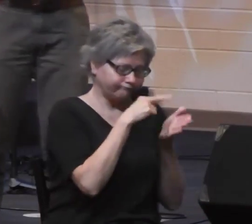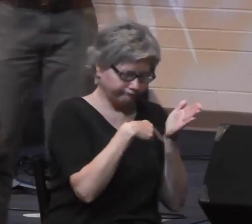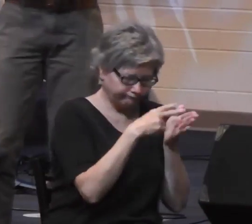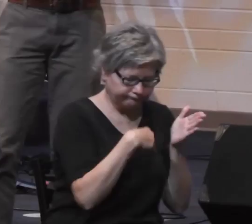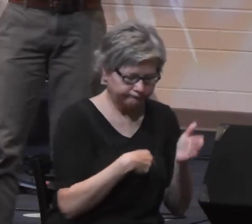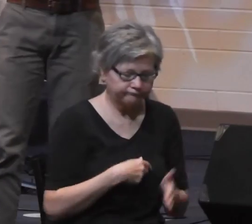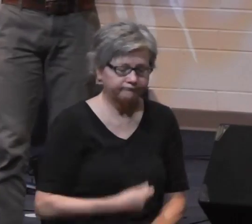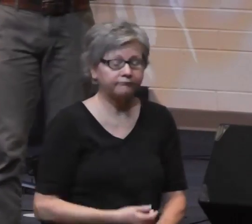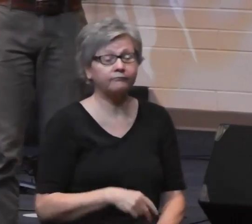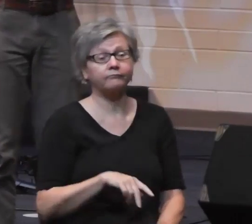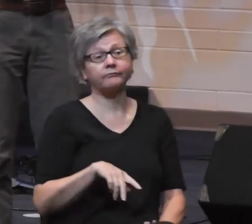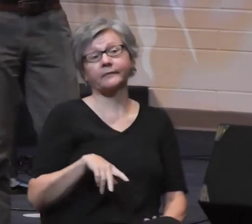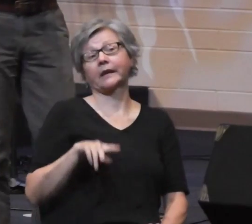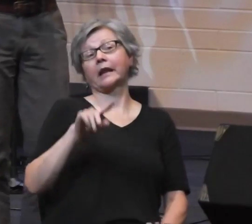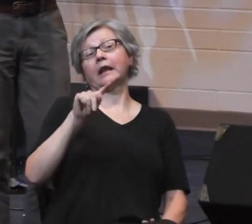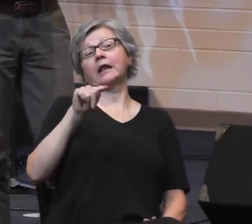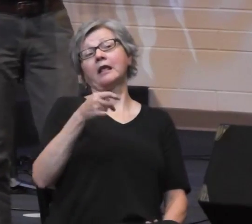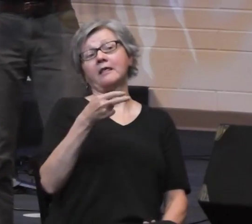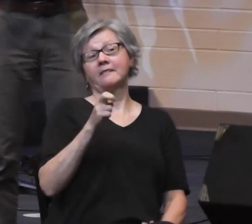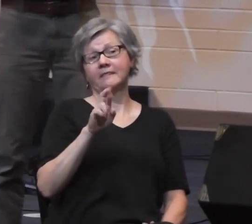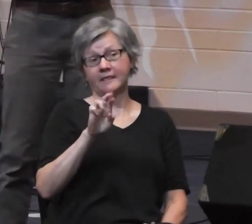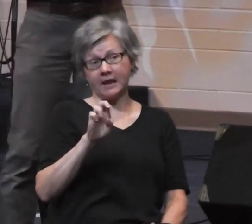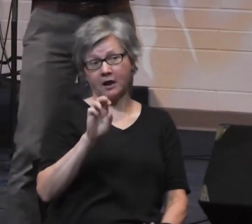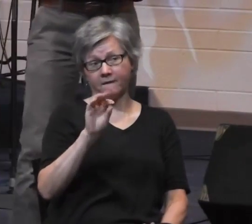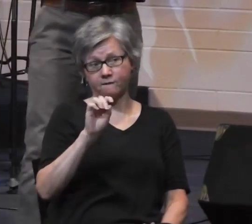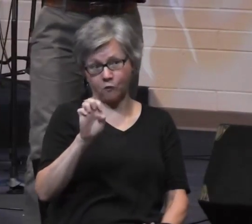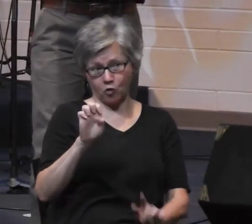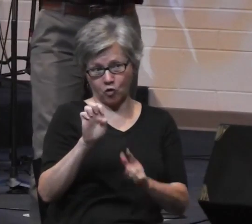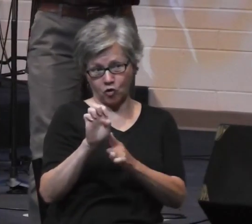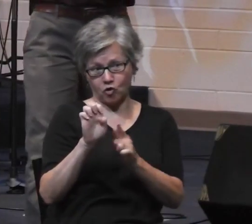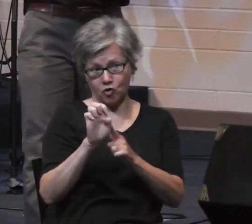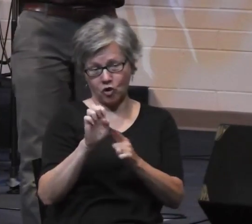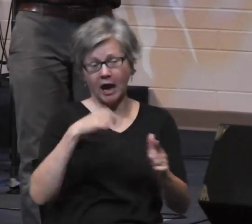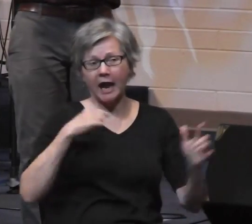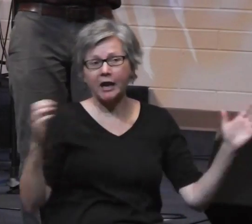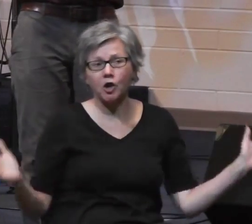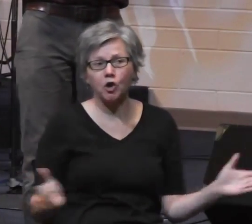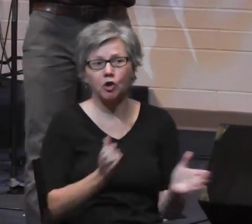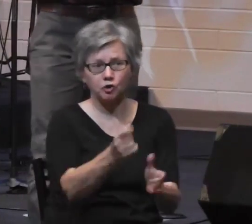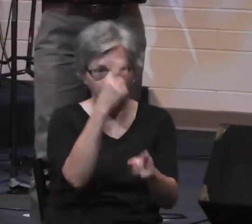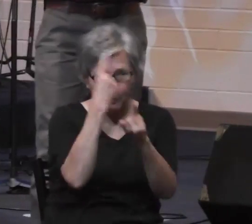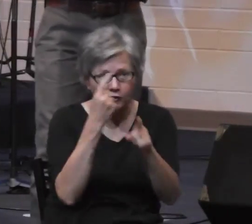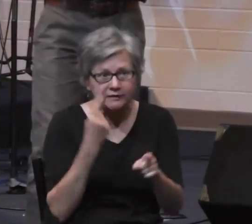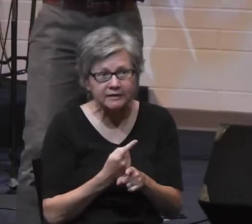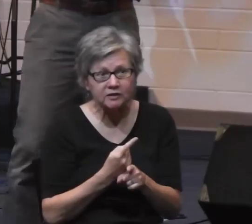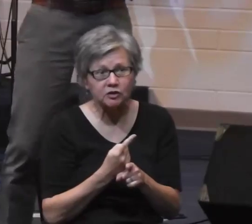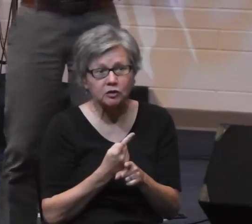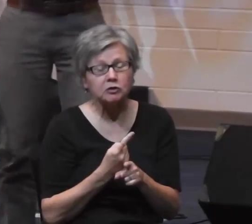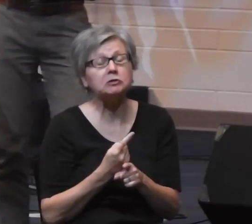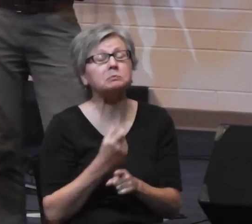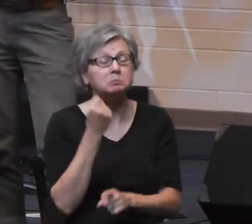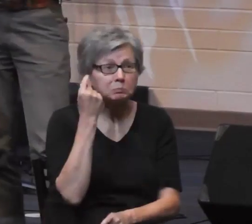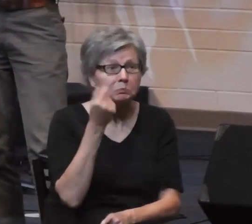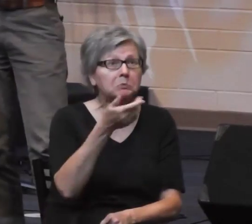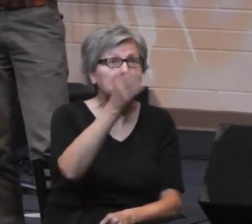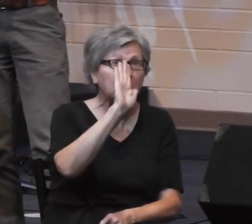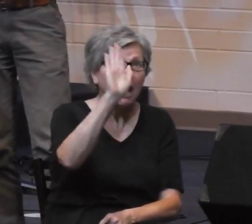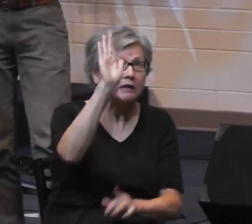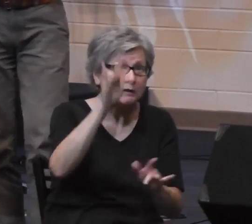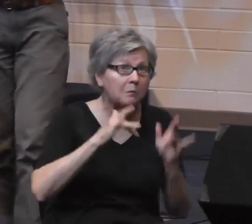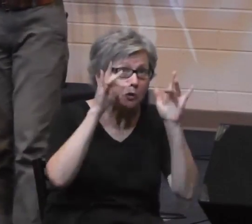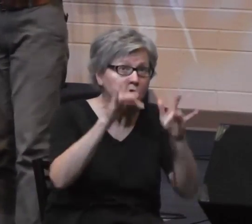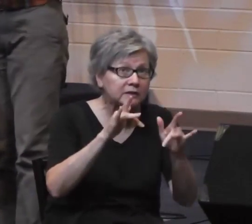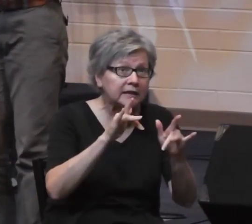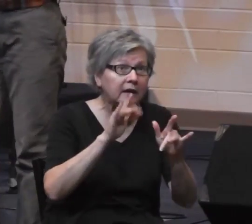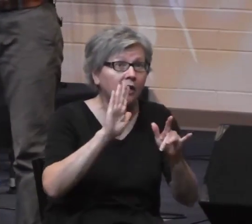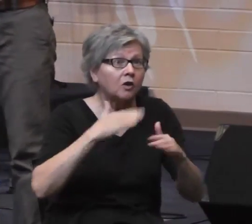says, "Therefore, I urge you, brothers and sisters, in view of God's mercy, to offer